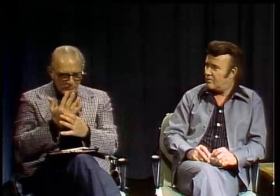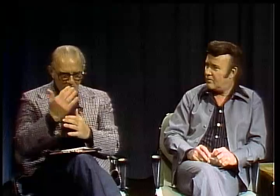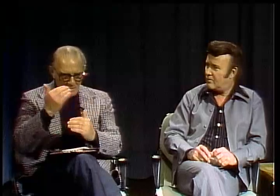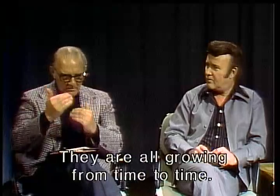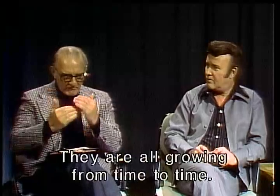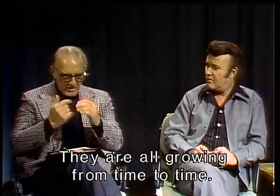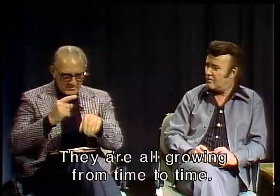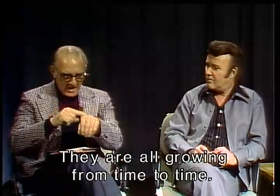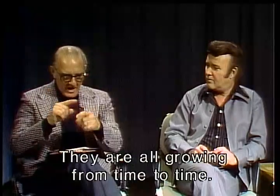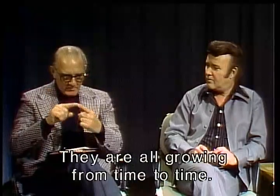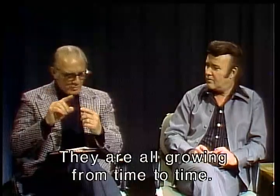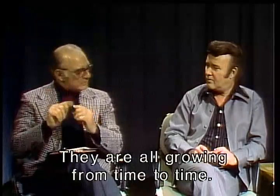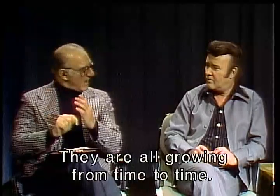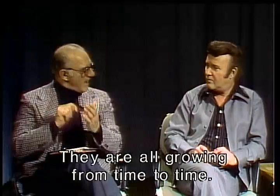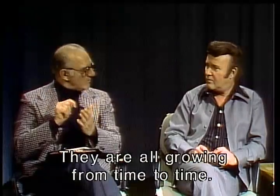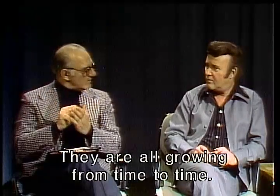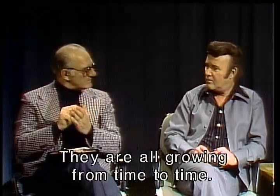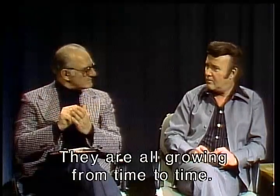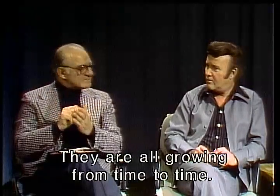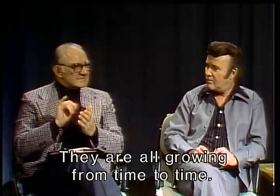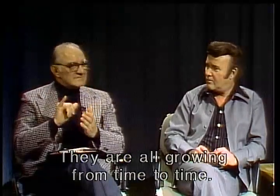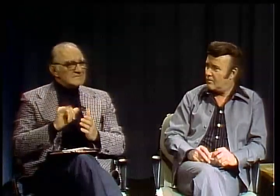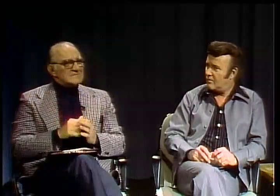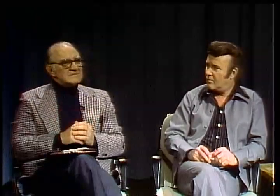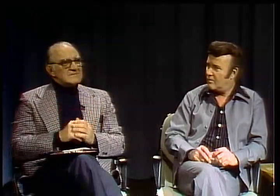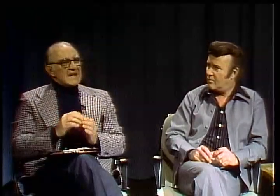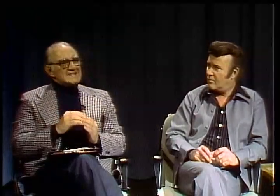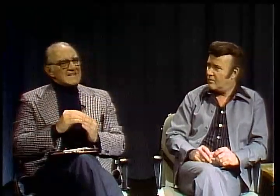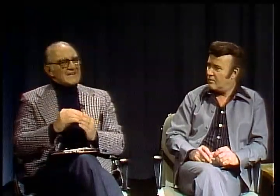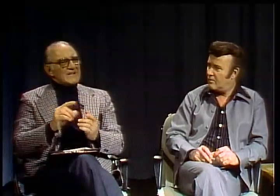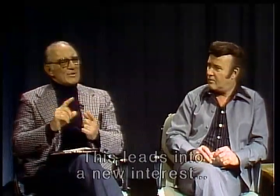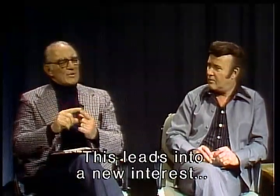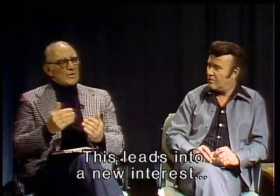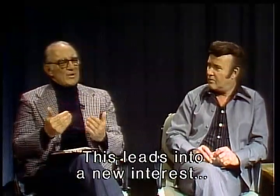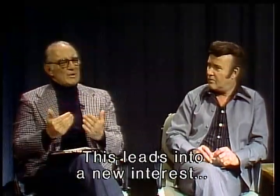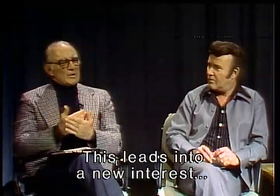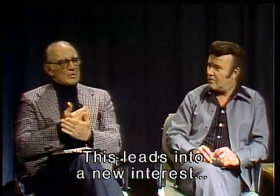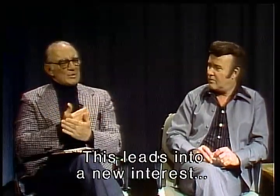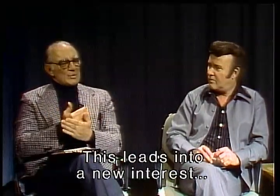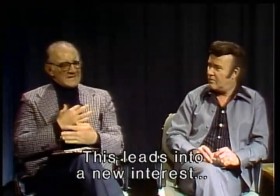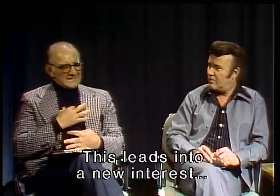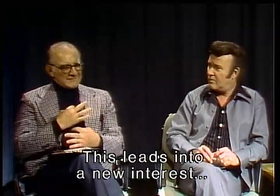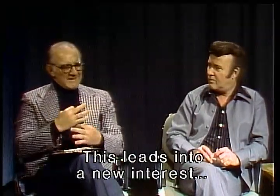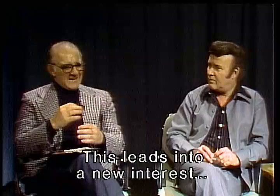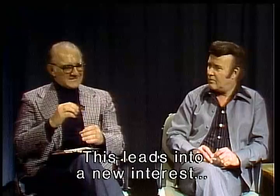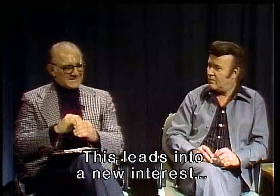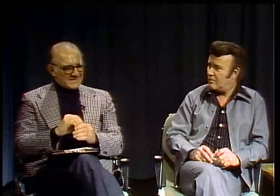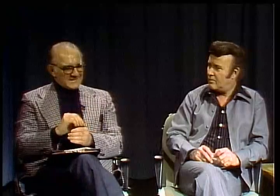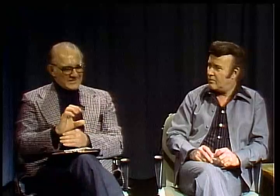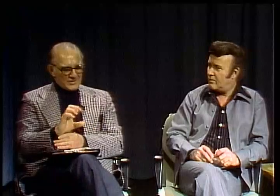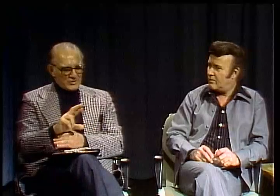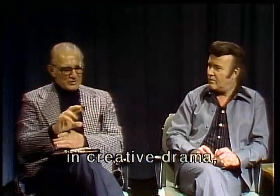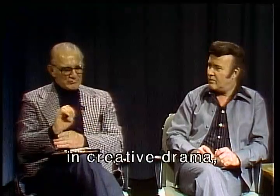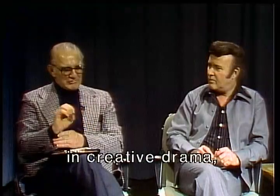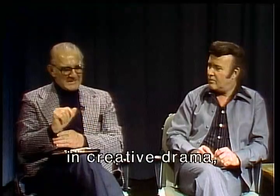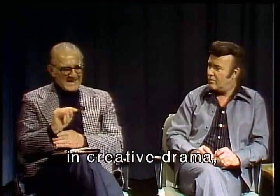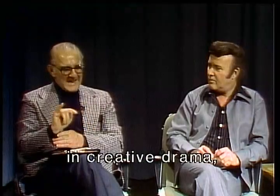growing from time to time. It's leading to a new, interesting,